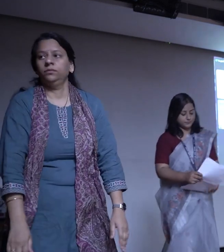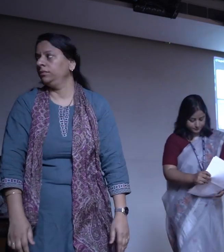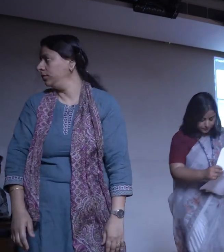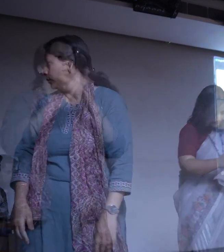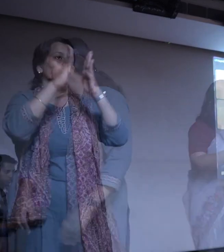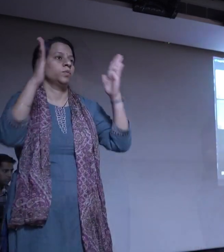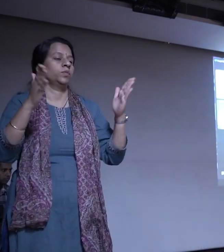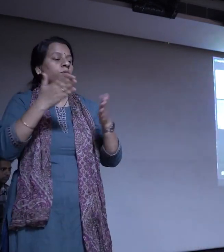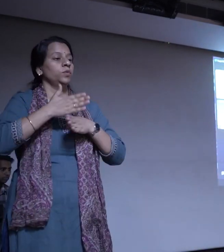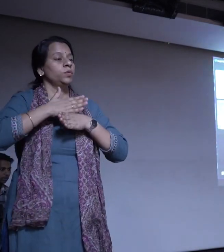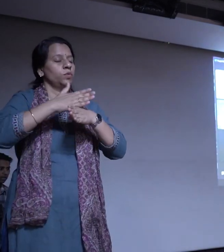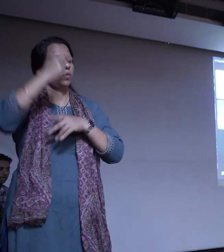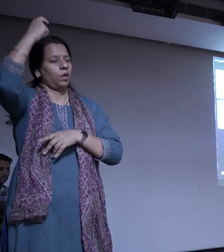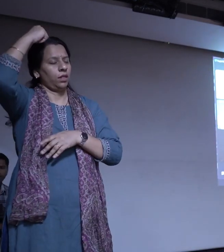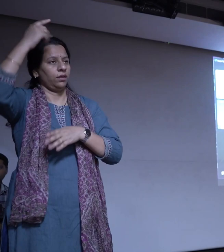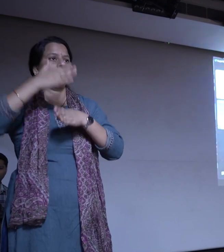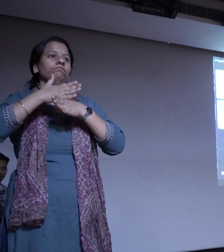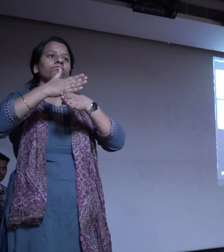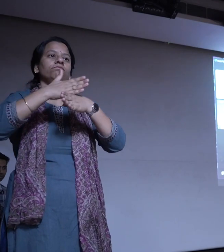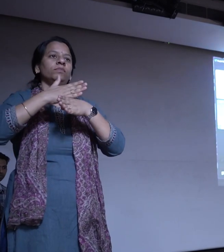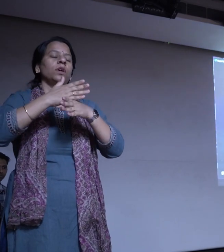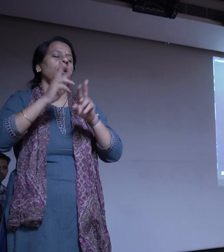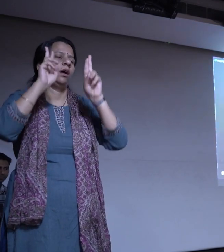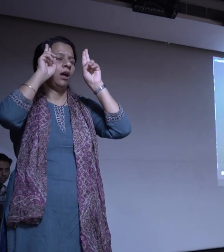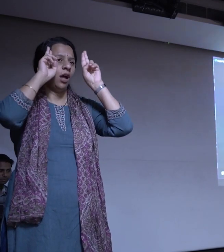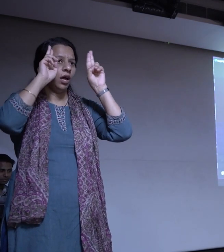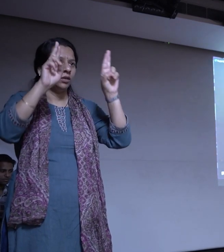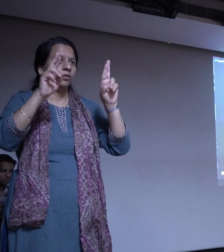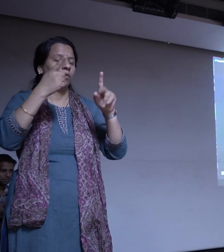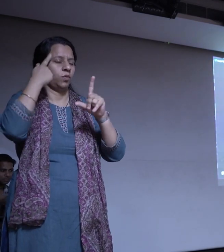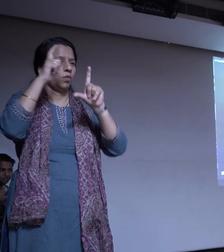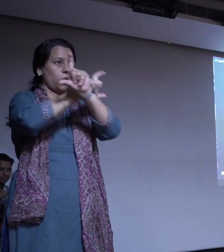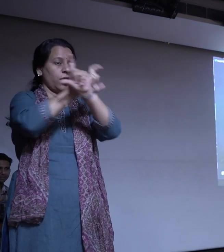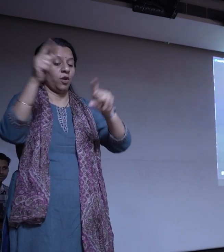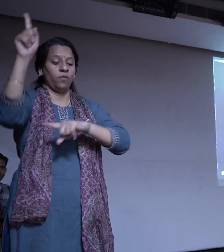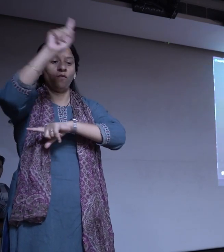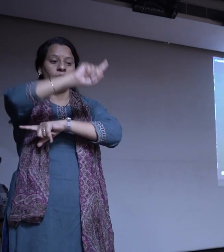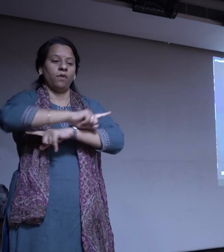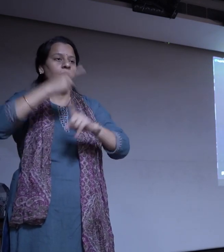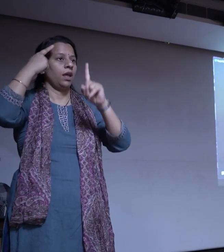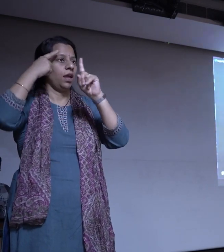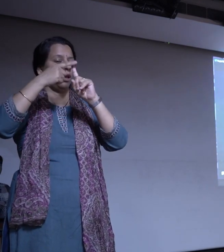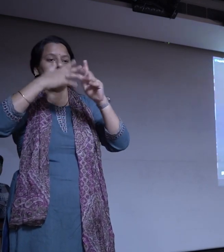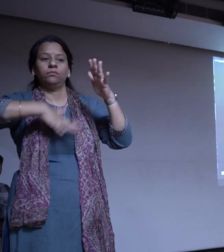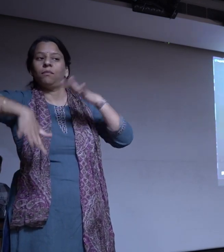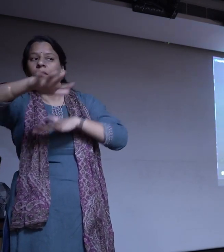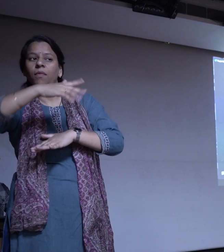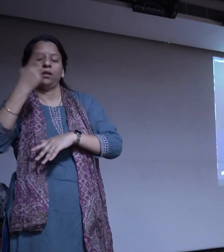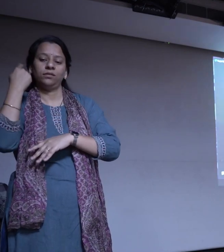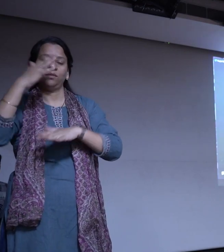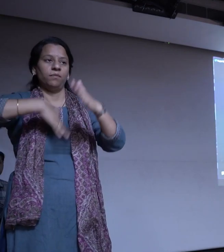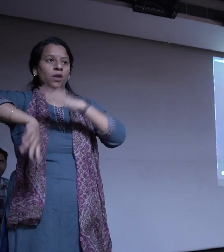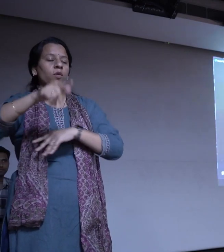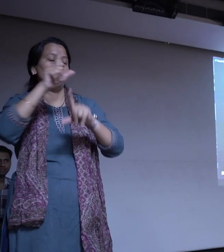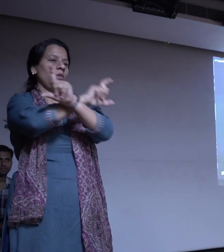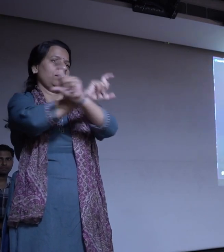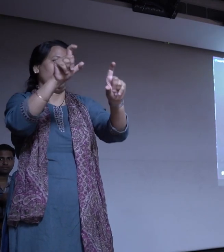talks sharing your thoughts with with us I hope this further clarifies the objective behind organizing purple talk and why